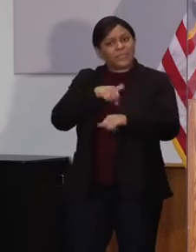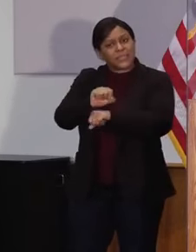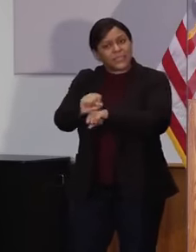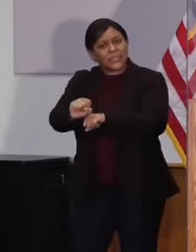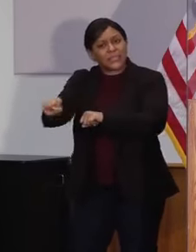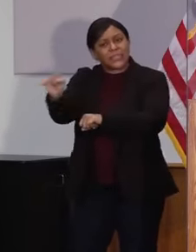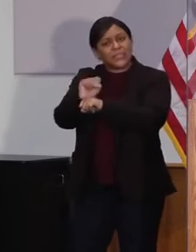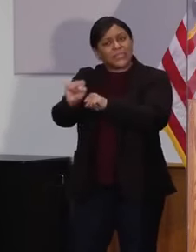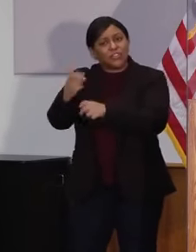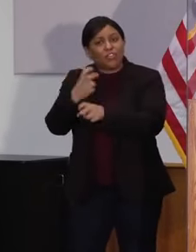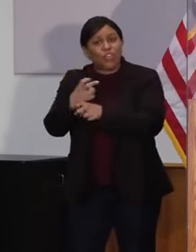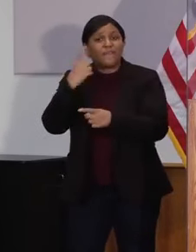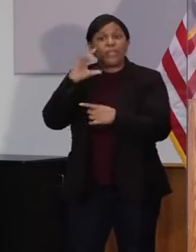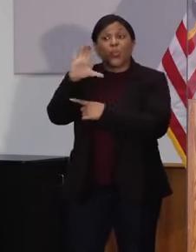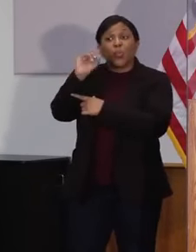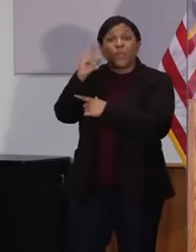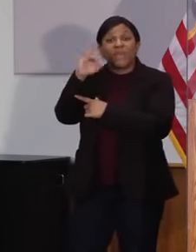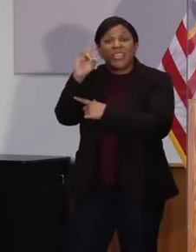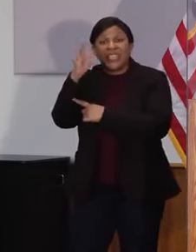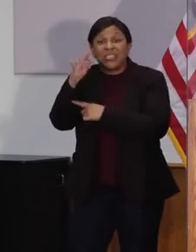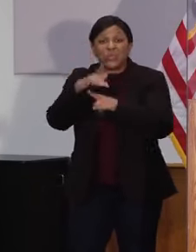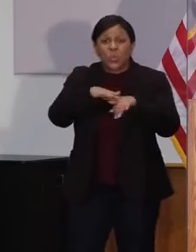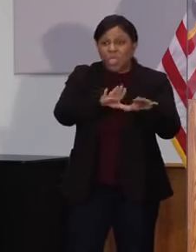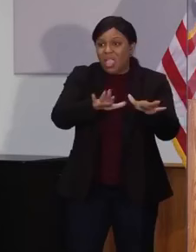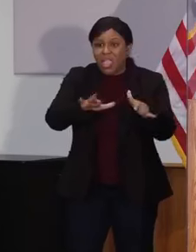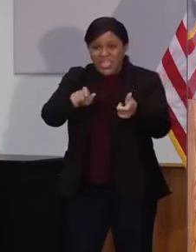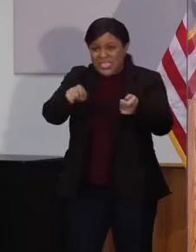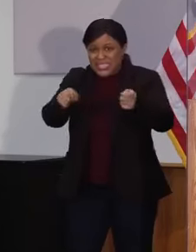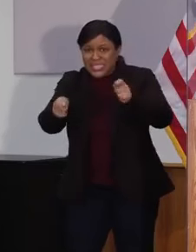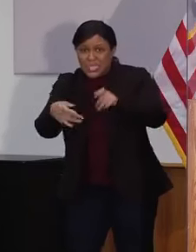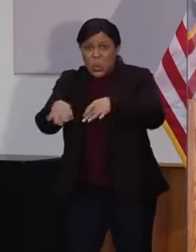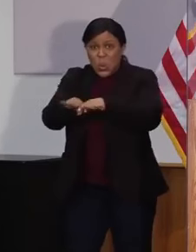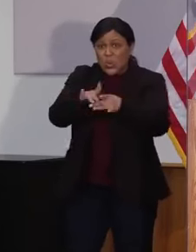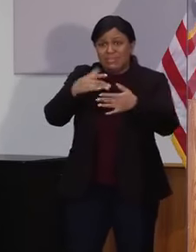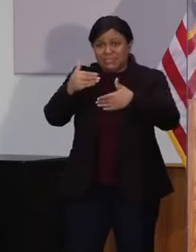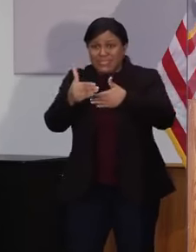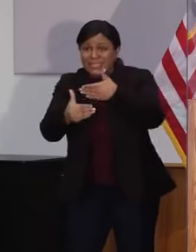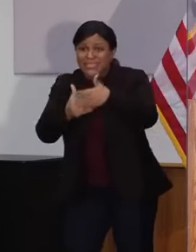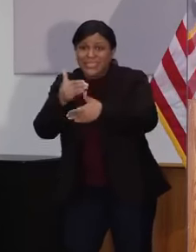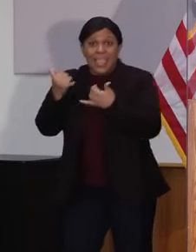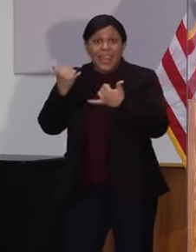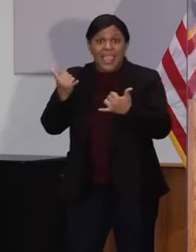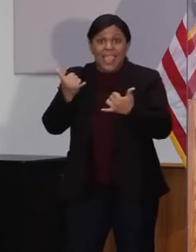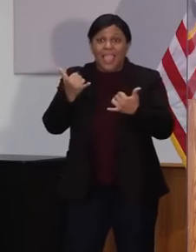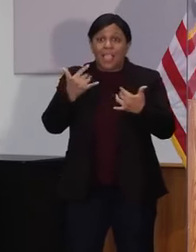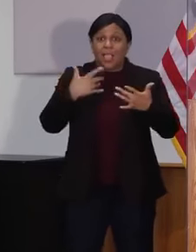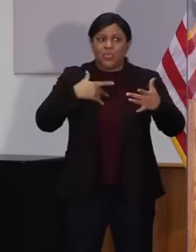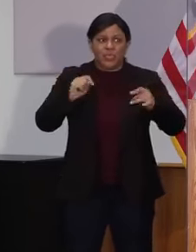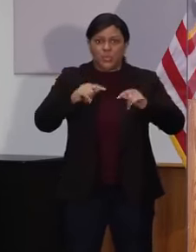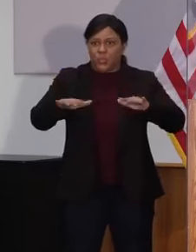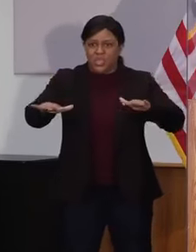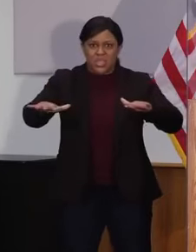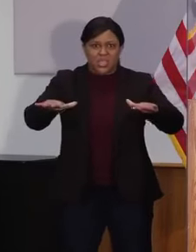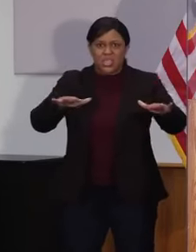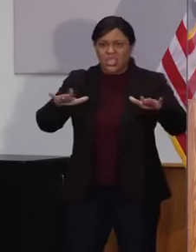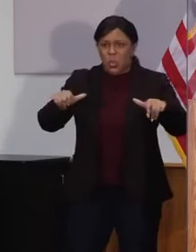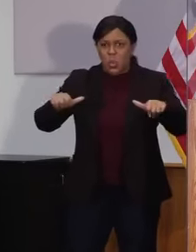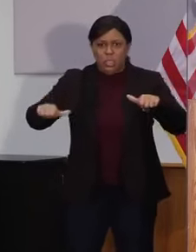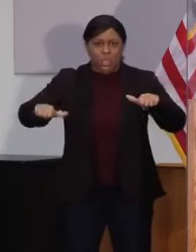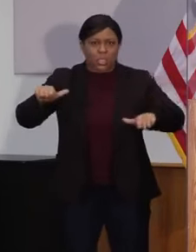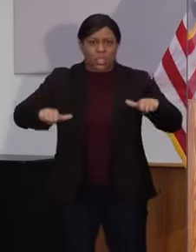to reanimate our economy. So it's an uncertain time, but the best response, as everyone has said, is